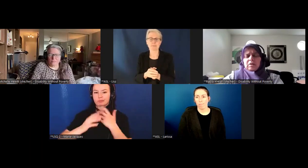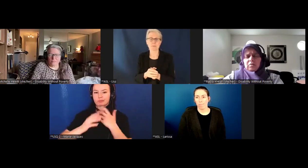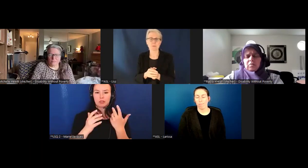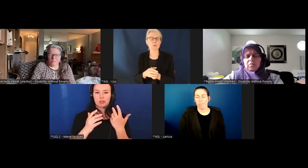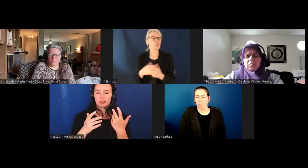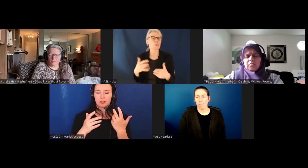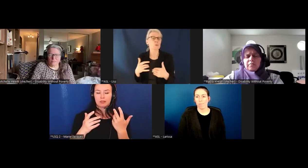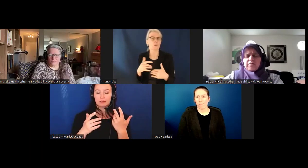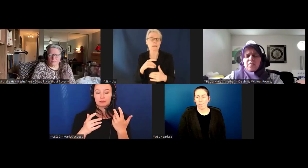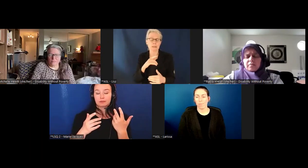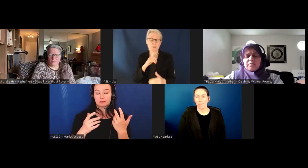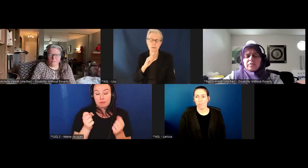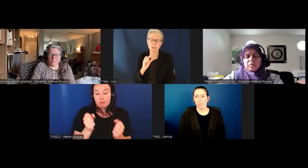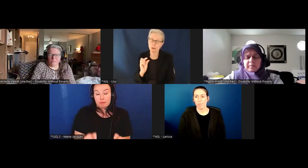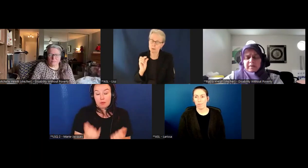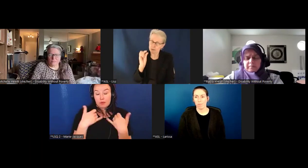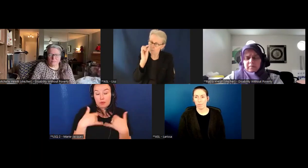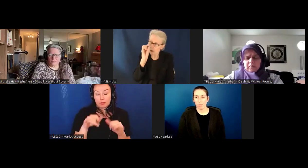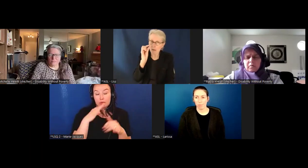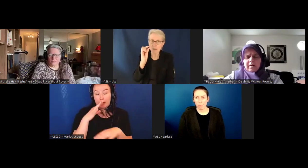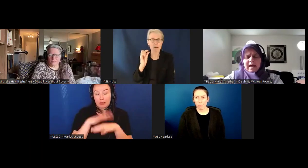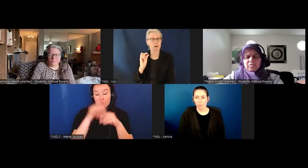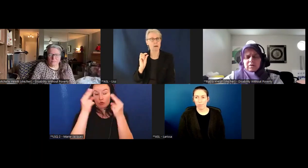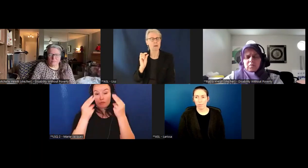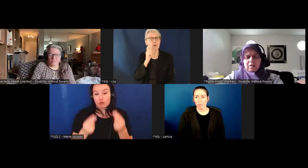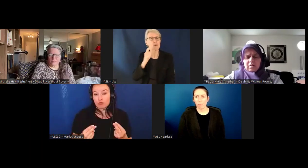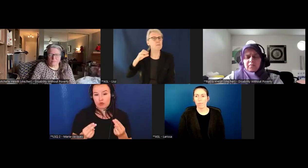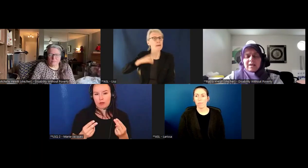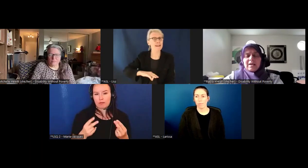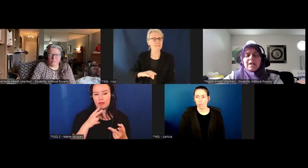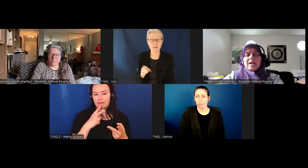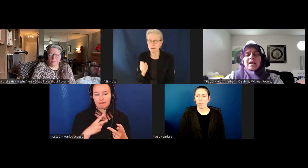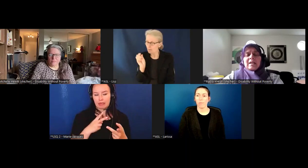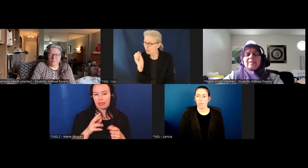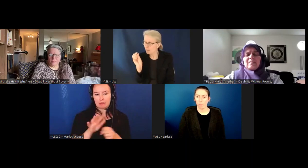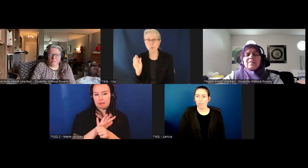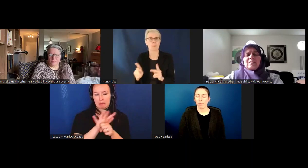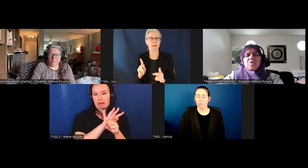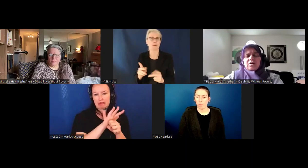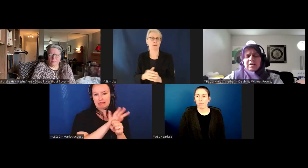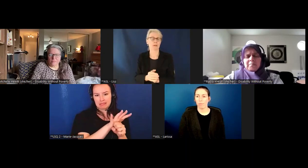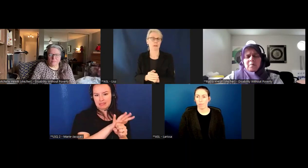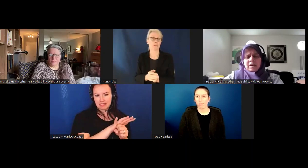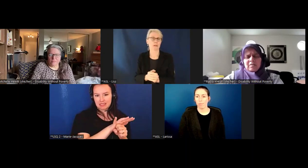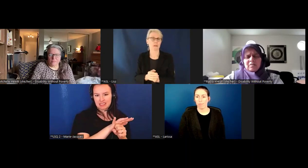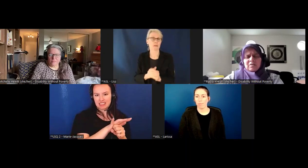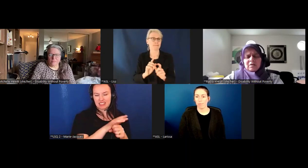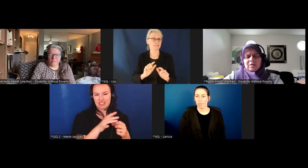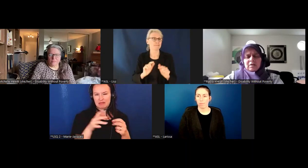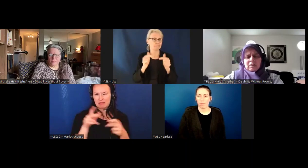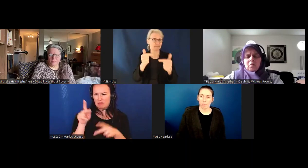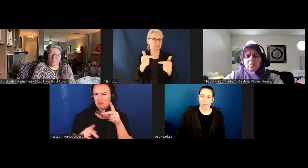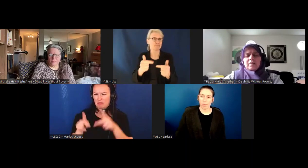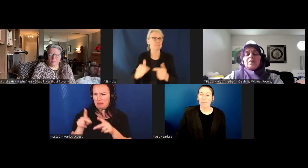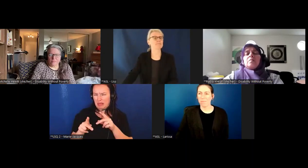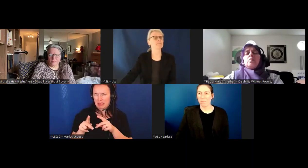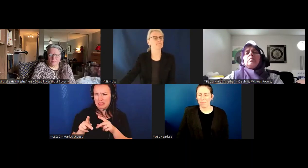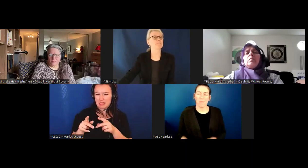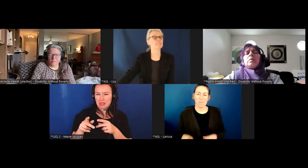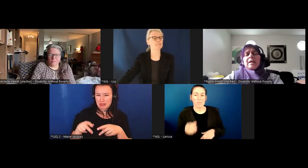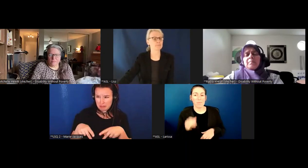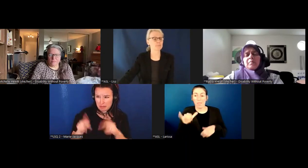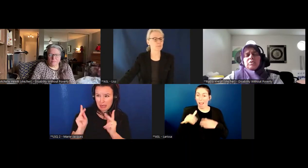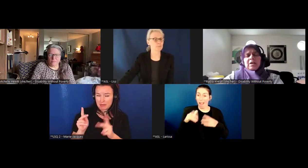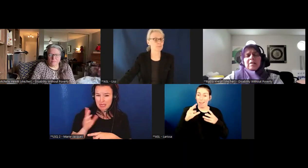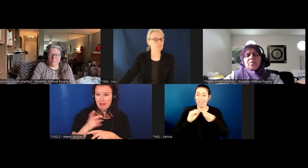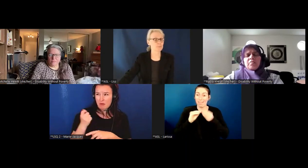too little for far few people who will actually qualify. It is a starting point. Once we